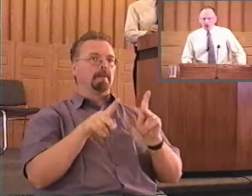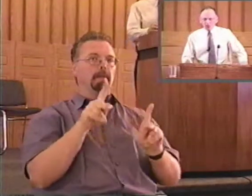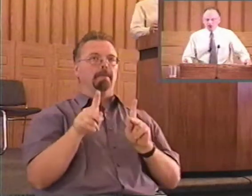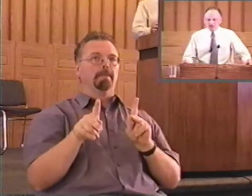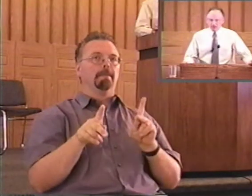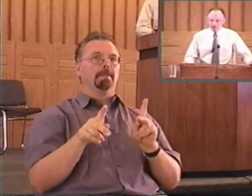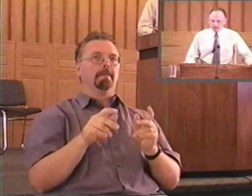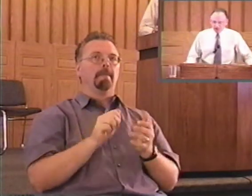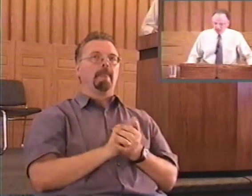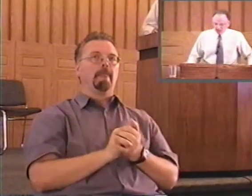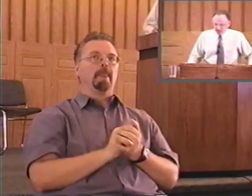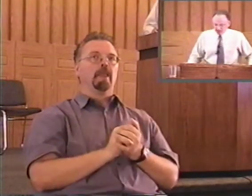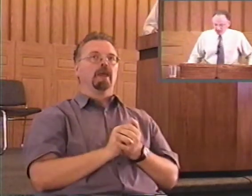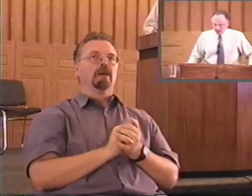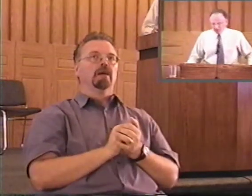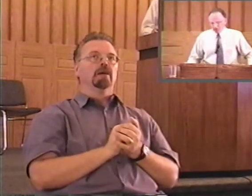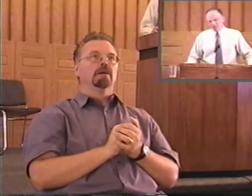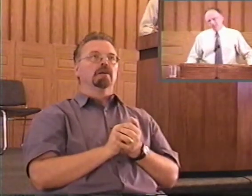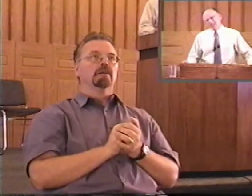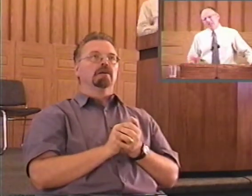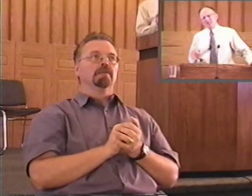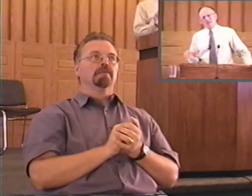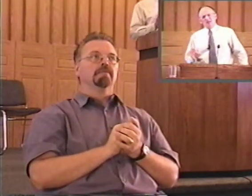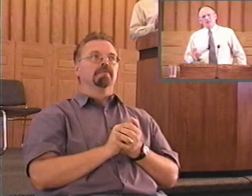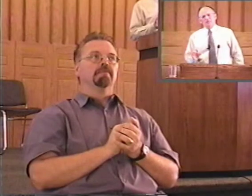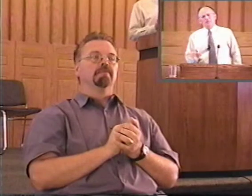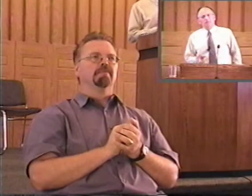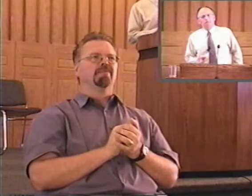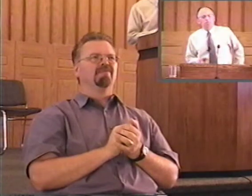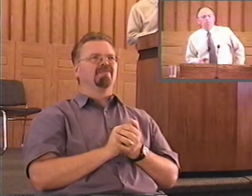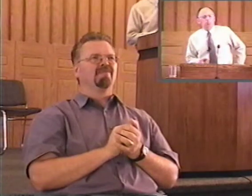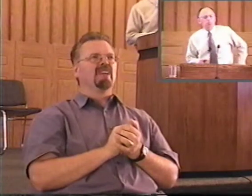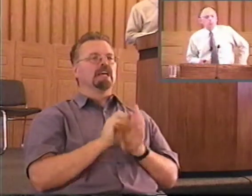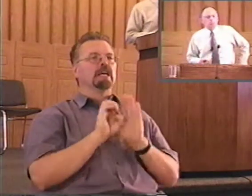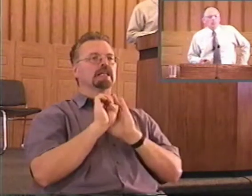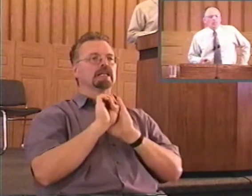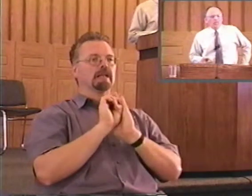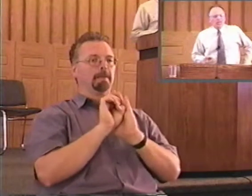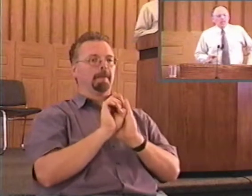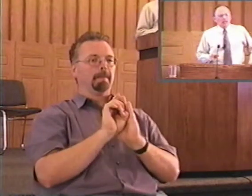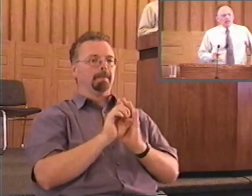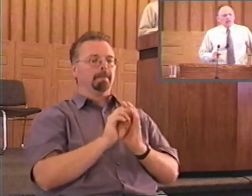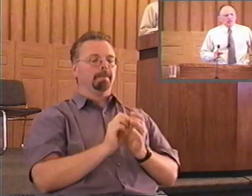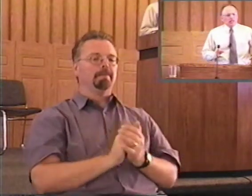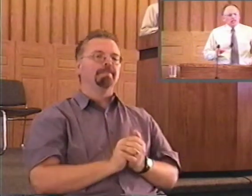the hypocrisy that is something like this.